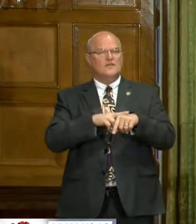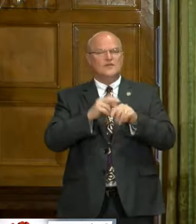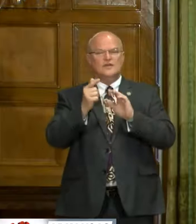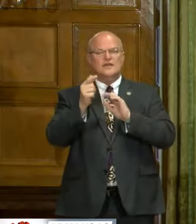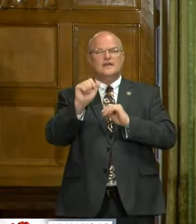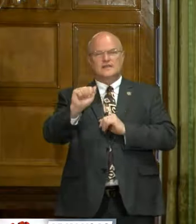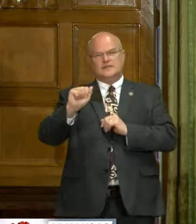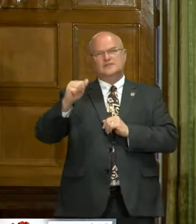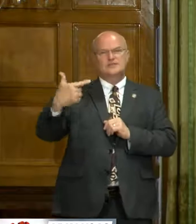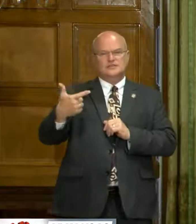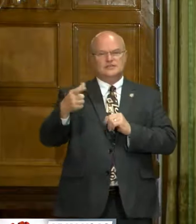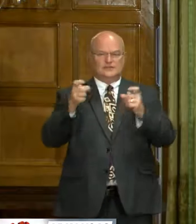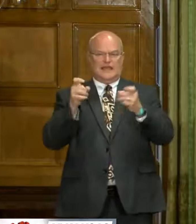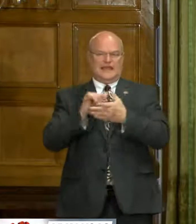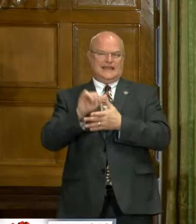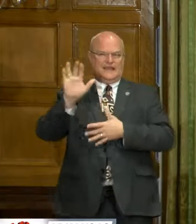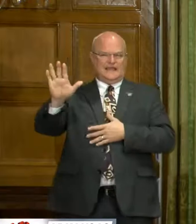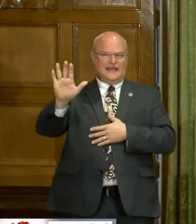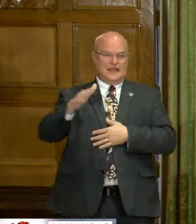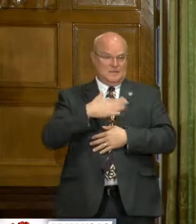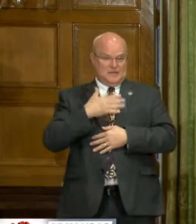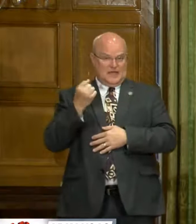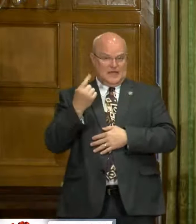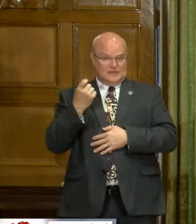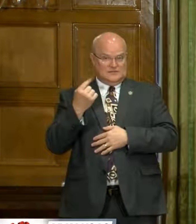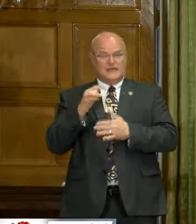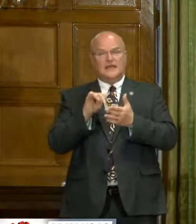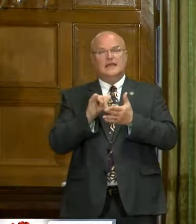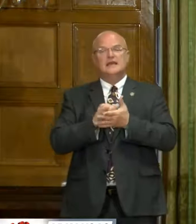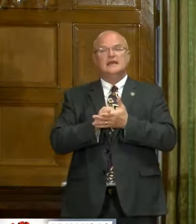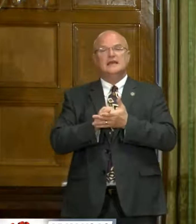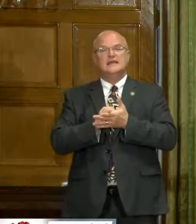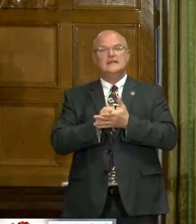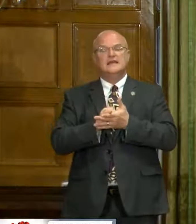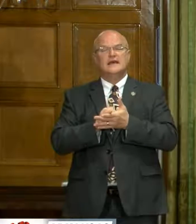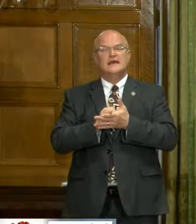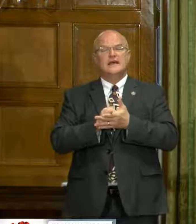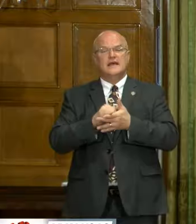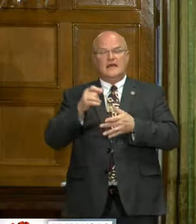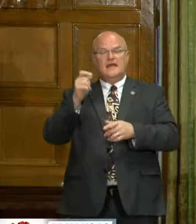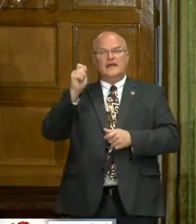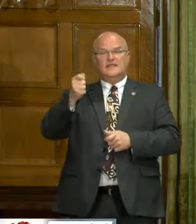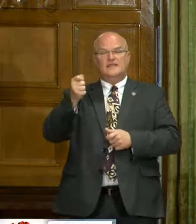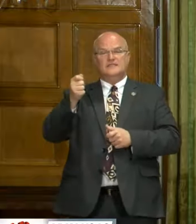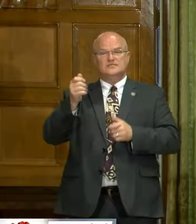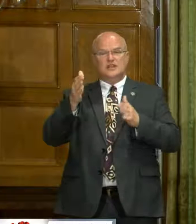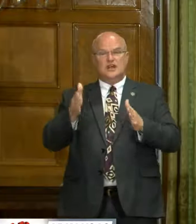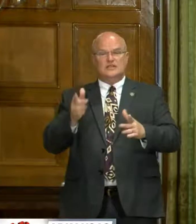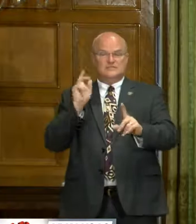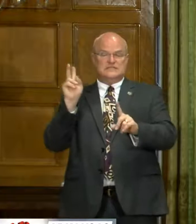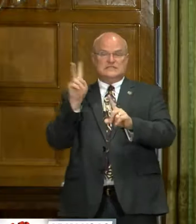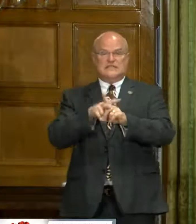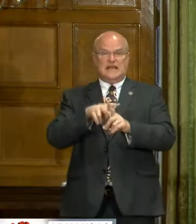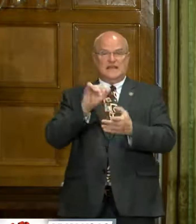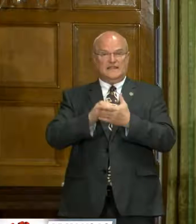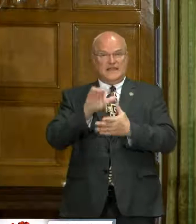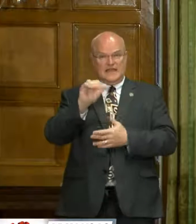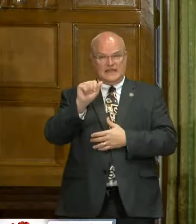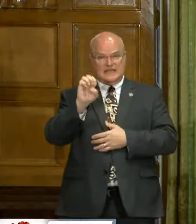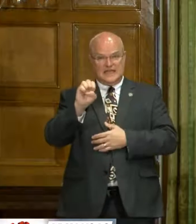the Attorney General is handling that. It's my understanding that the judge that's been assigned that